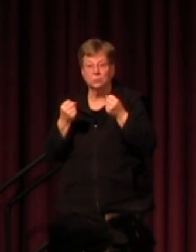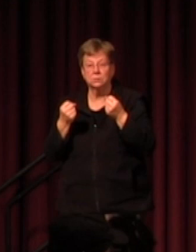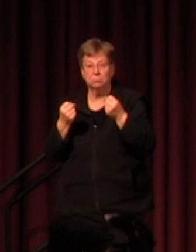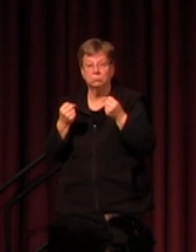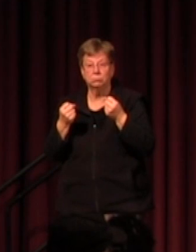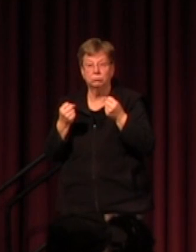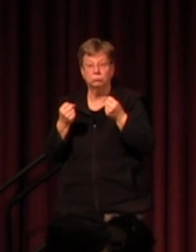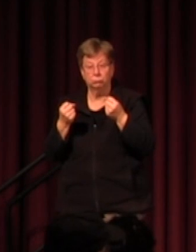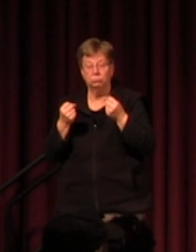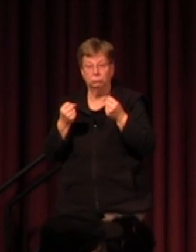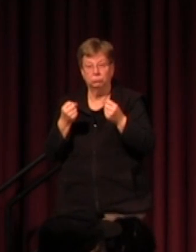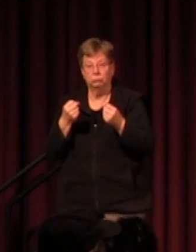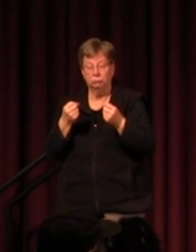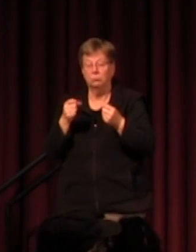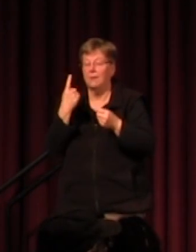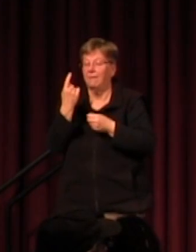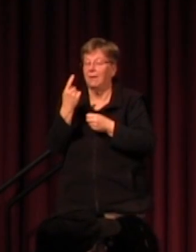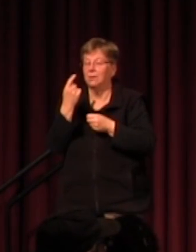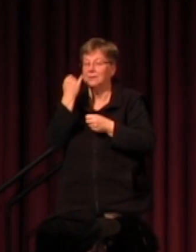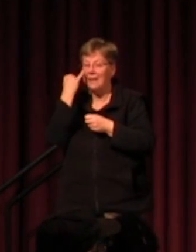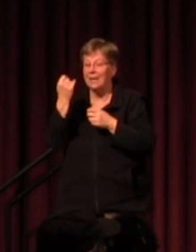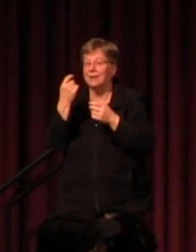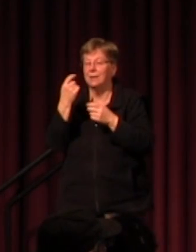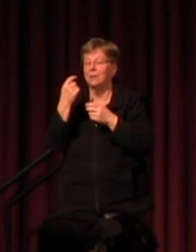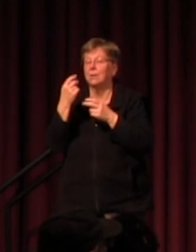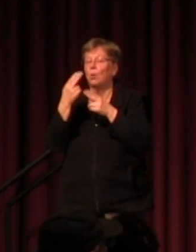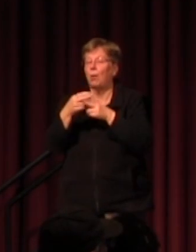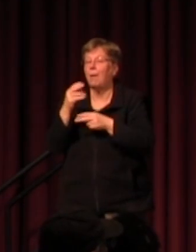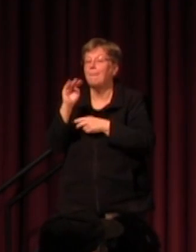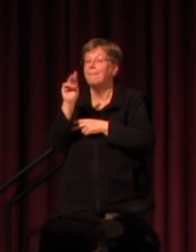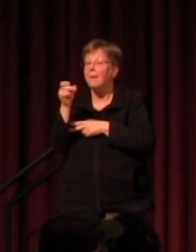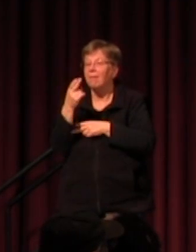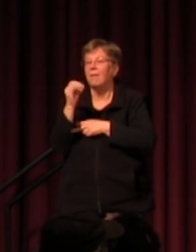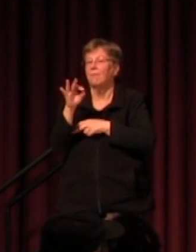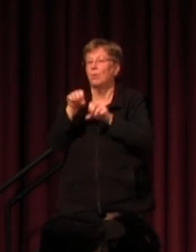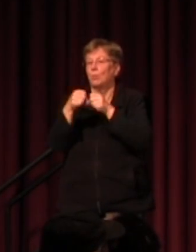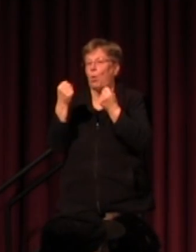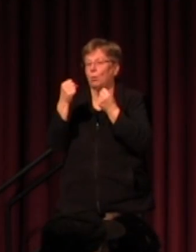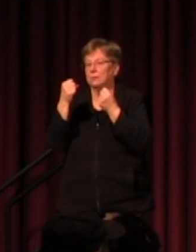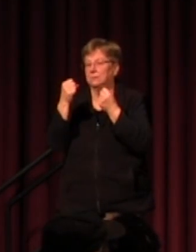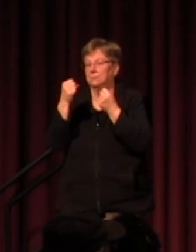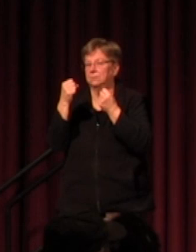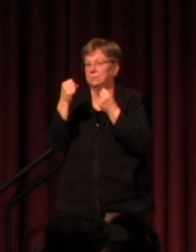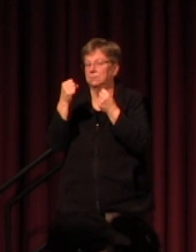There's this idea, it's called the myth of the broken system in systems thinking.